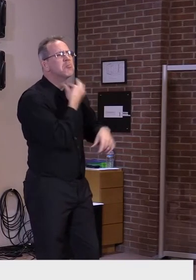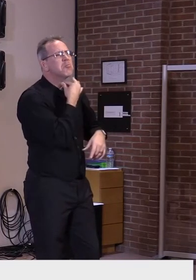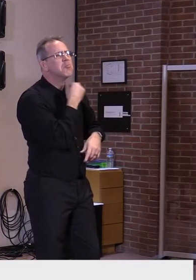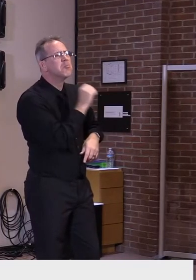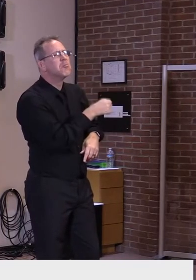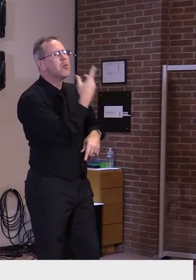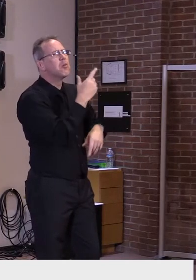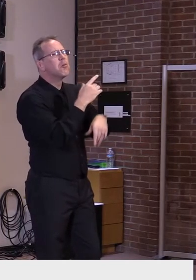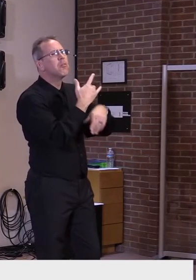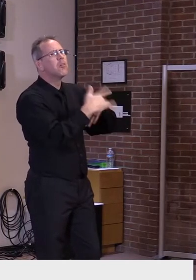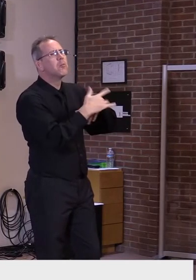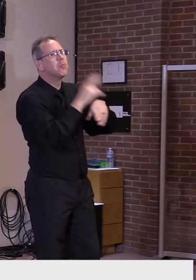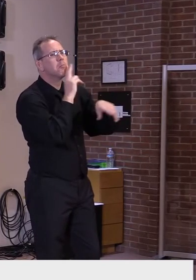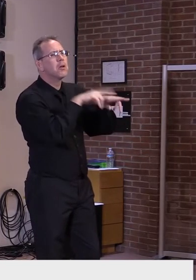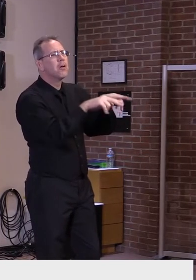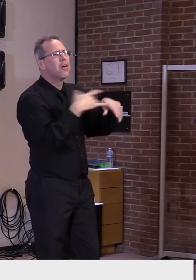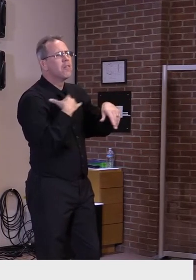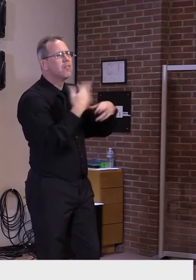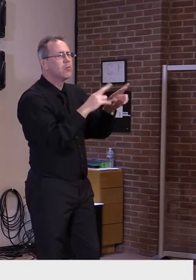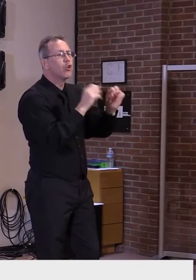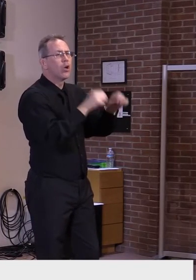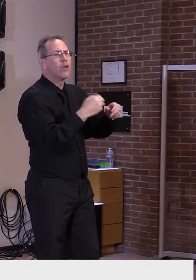be opened and be